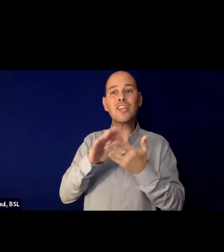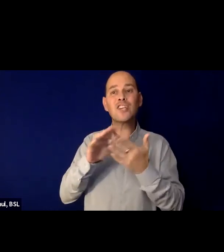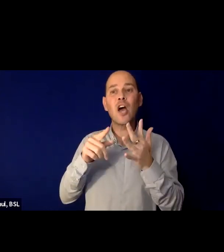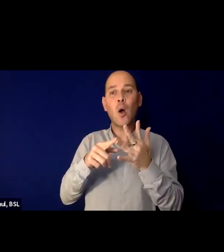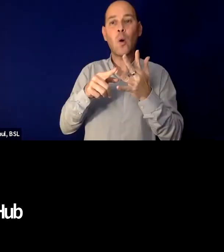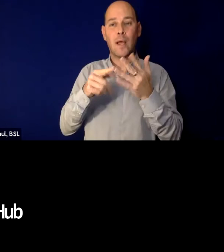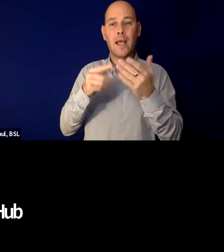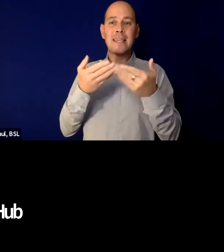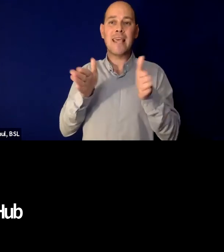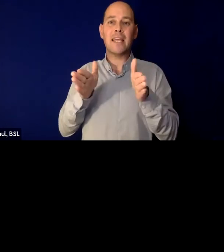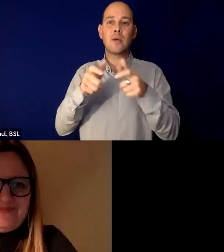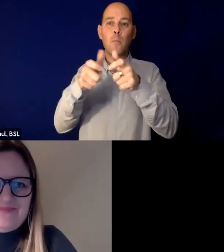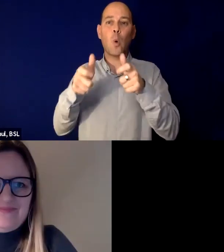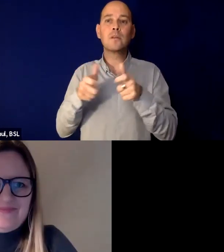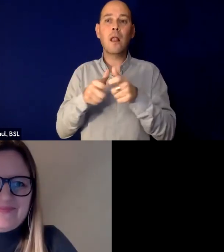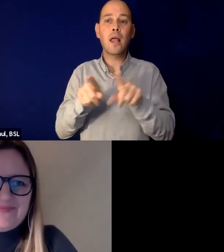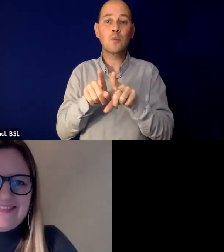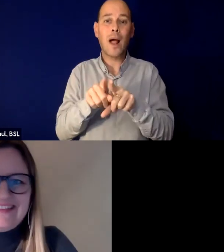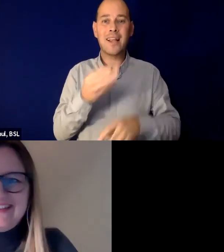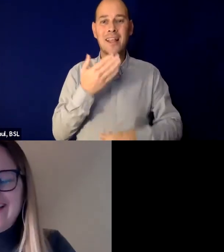Gate portal. Thanks very much.